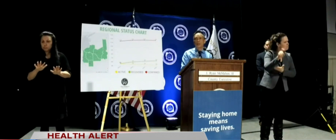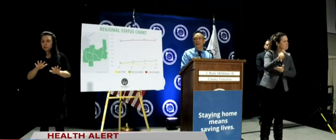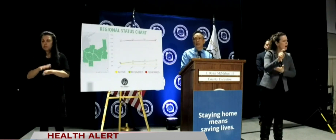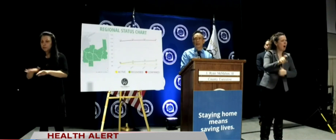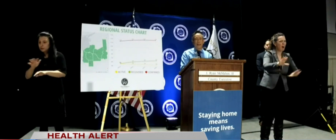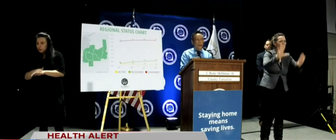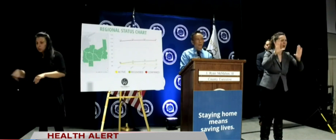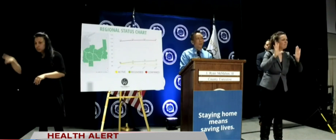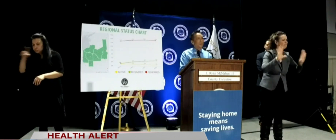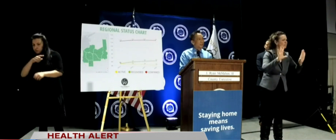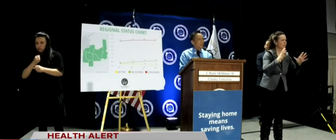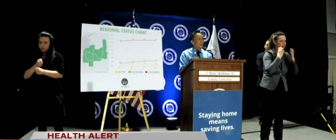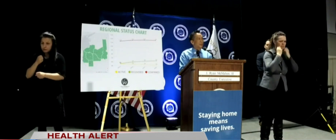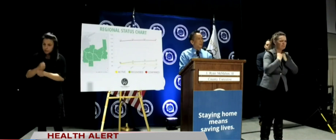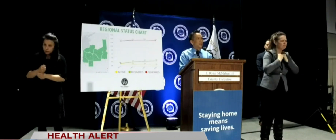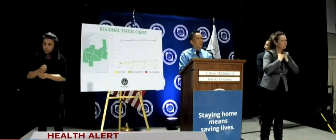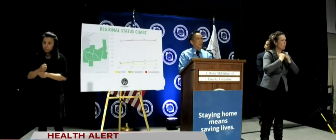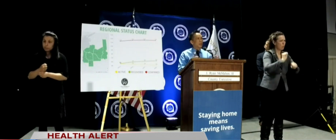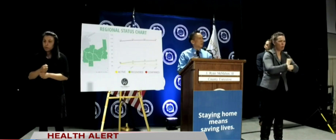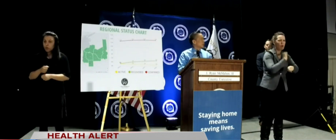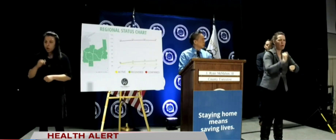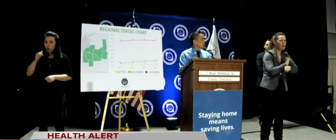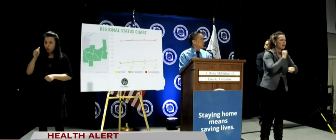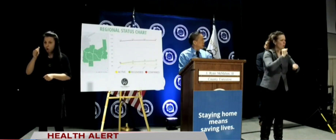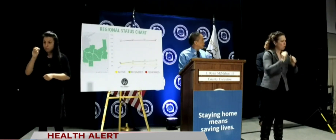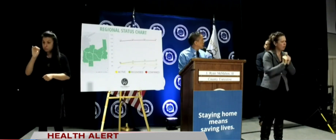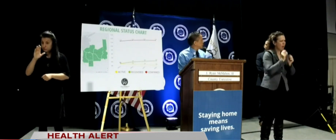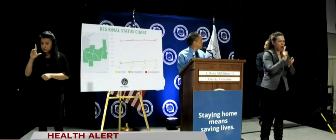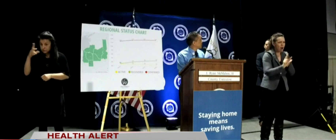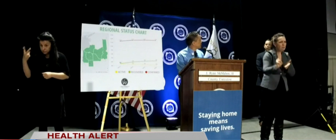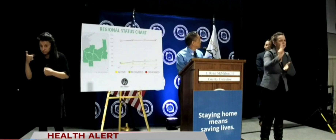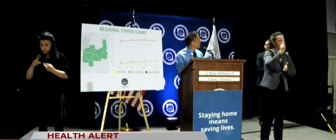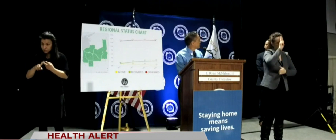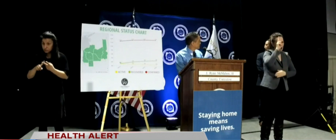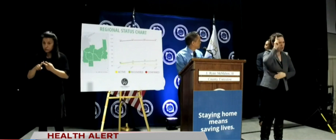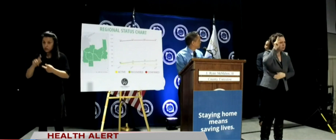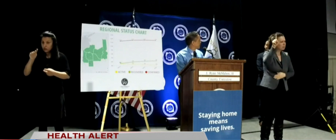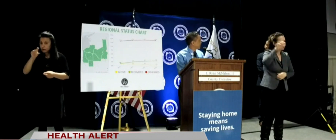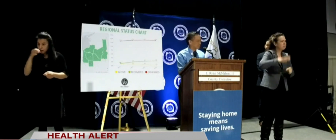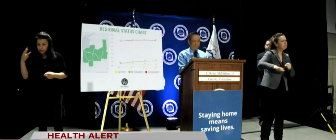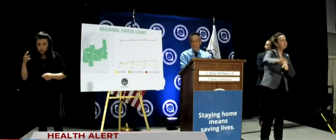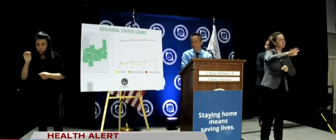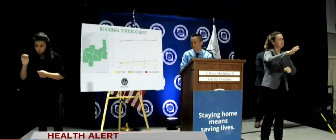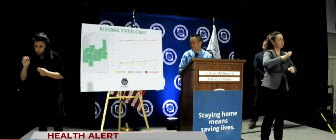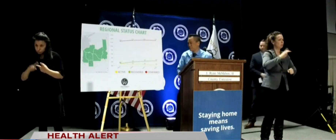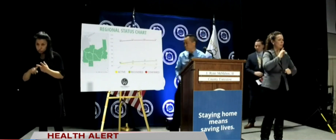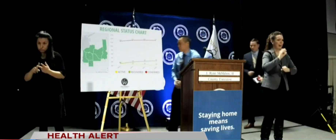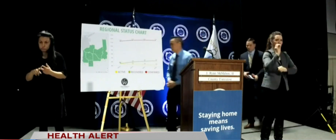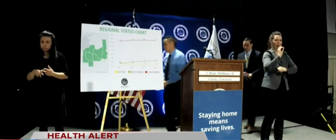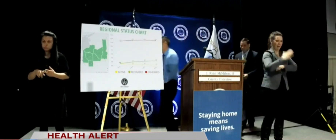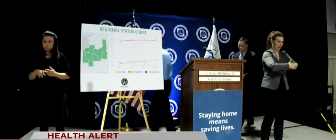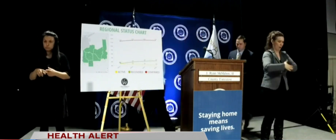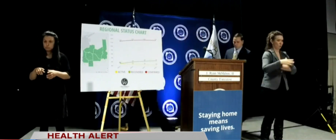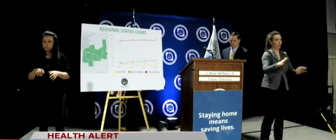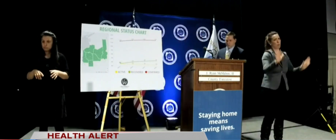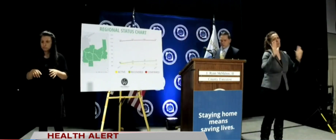Crouse, the county, and the city, and many other community organizations. Yeah.